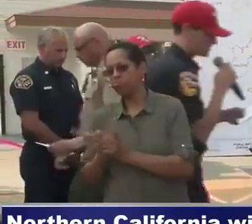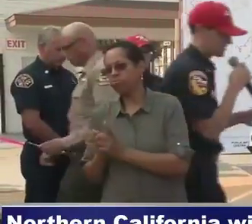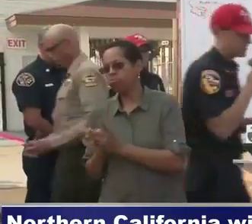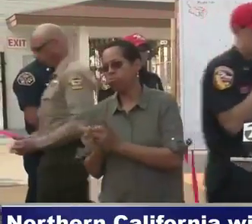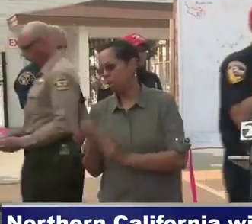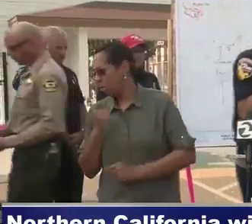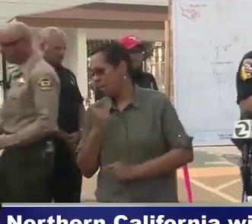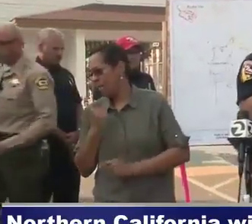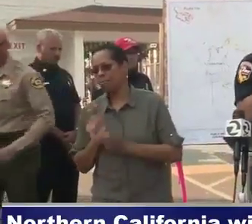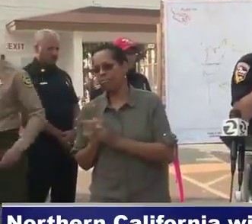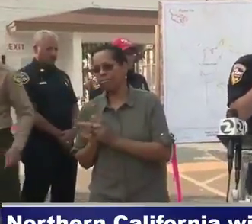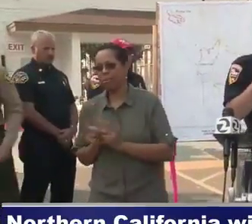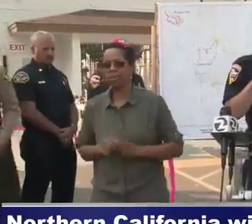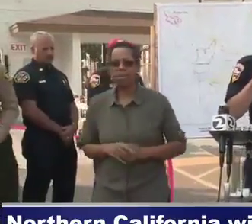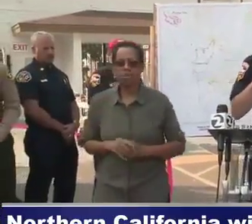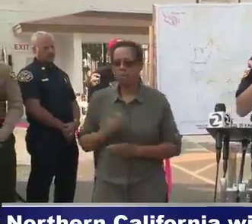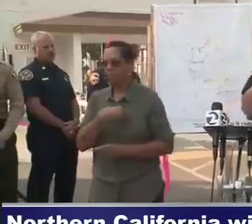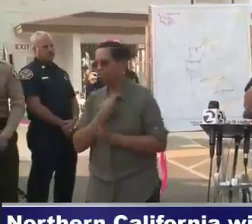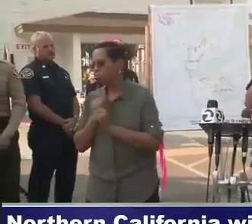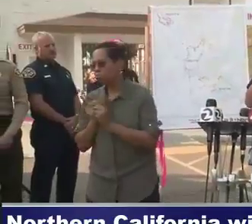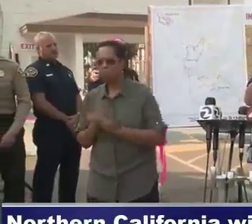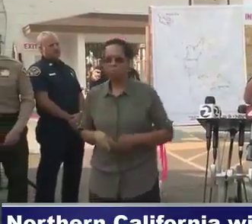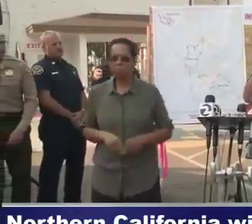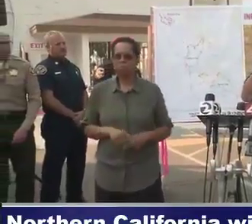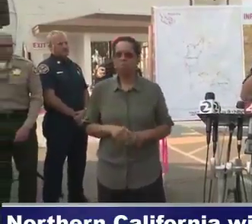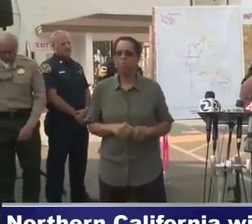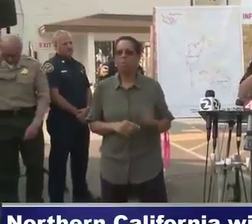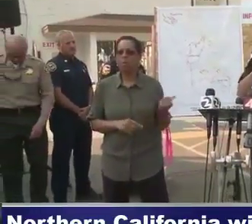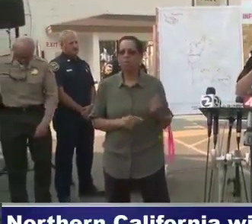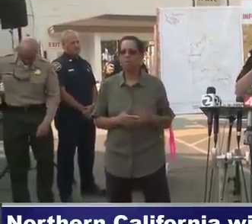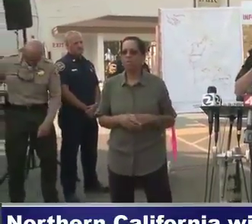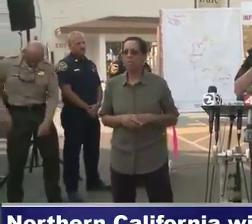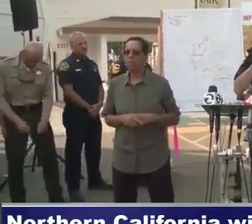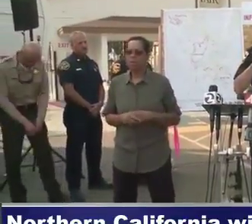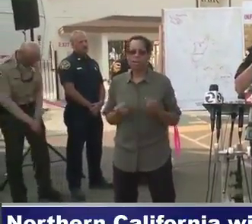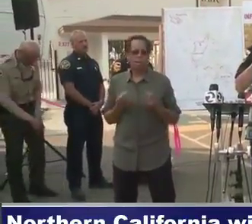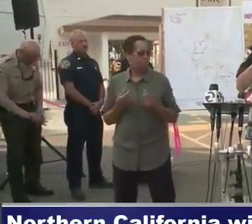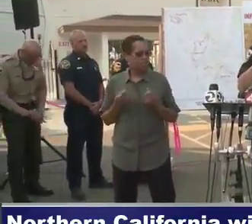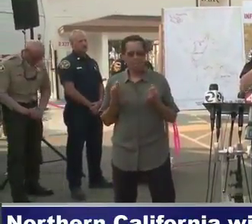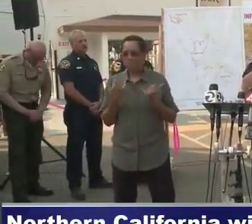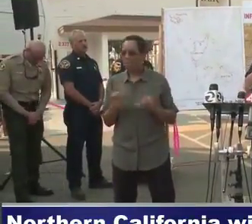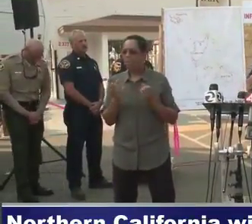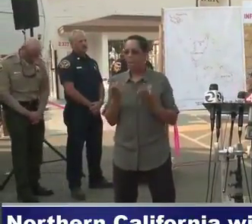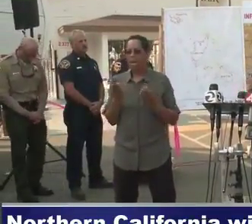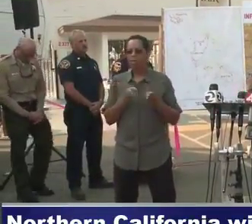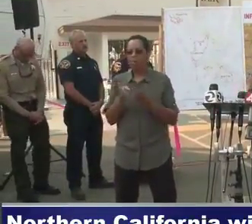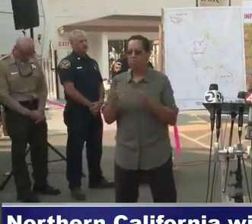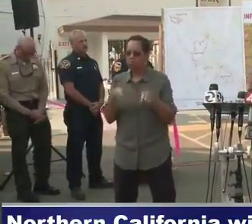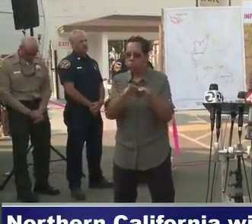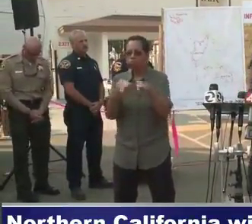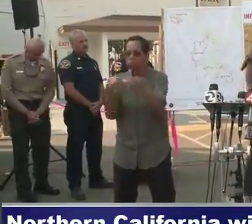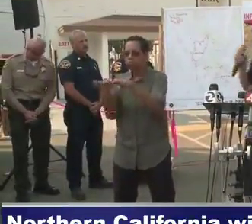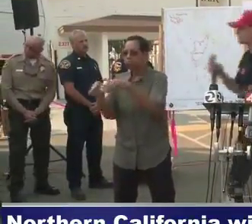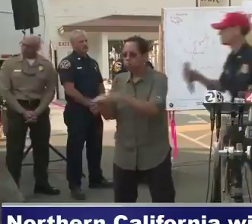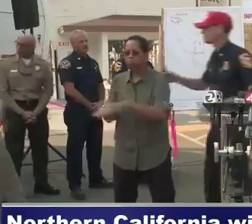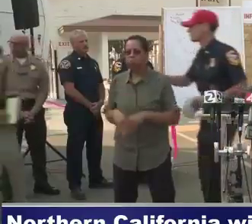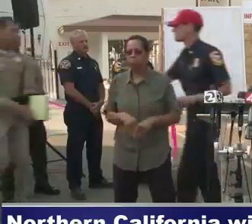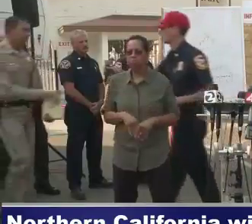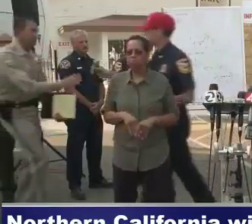Thank you, Sheriff. In addition to the evacuations, there are quite a few road closures in the area, and to speak on this issue, we have CHP Commander Mike Palacio.